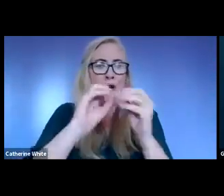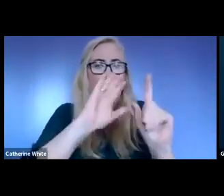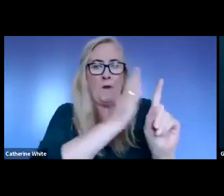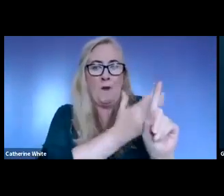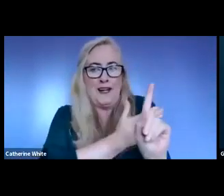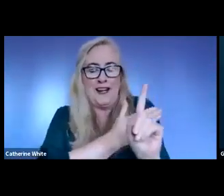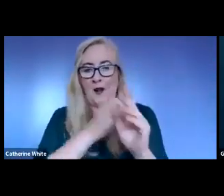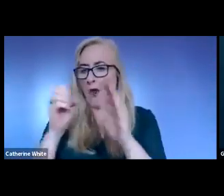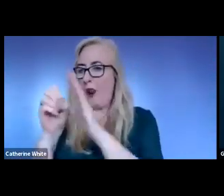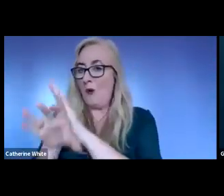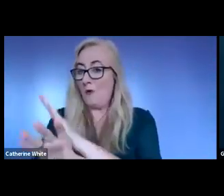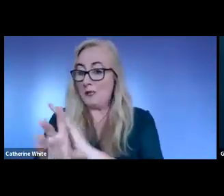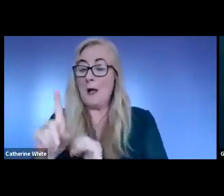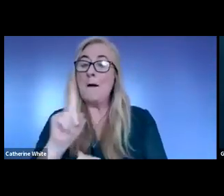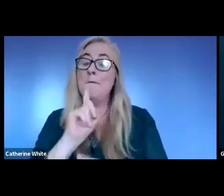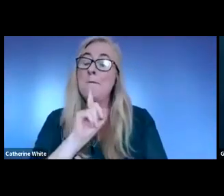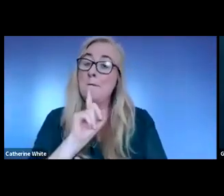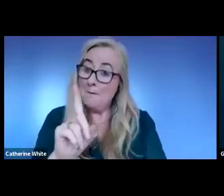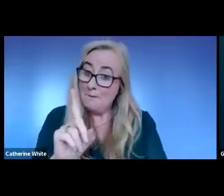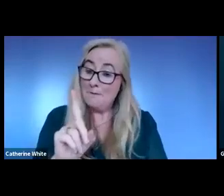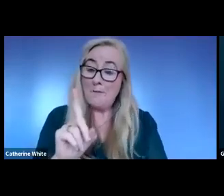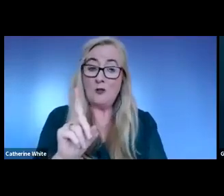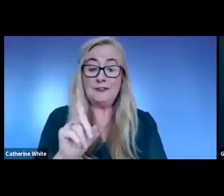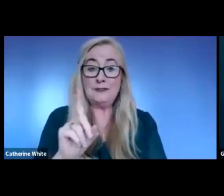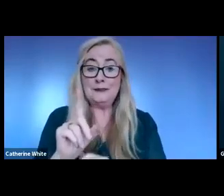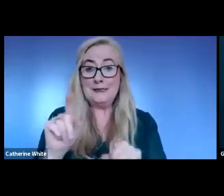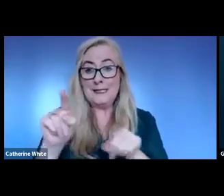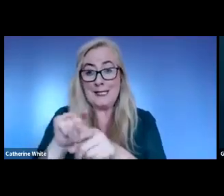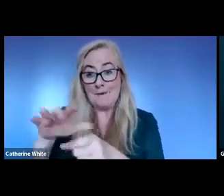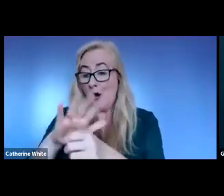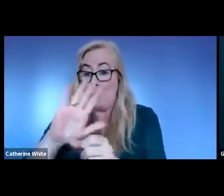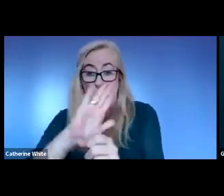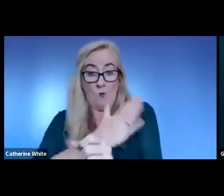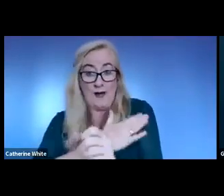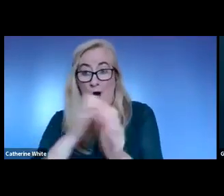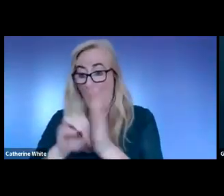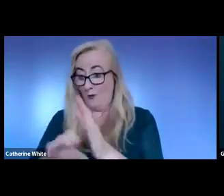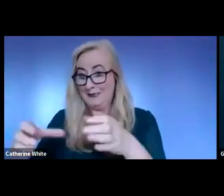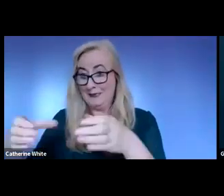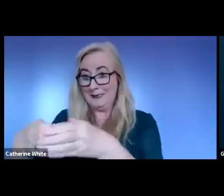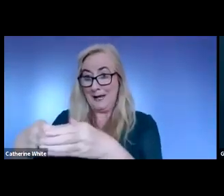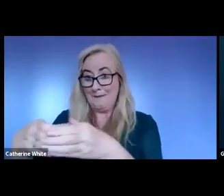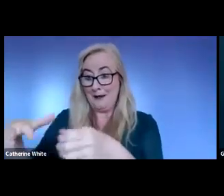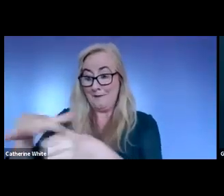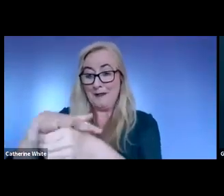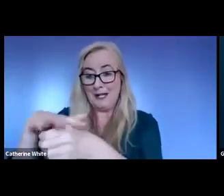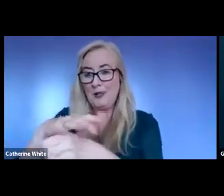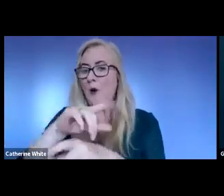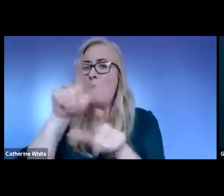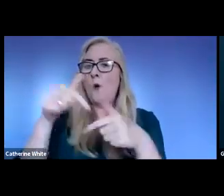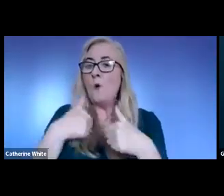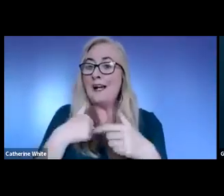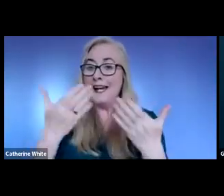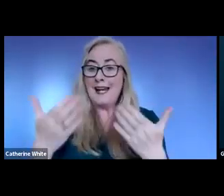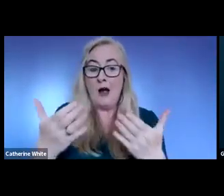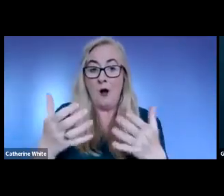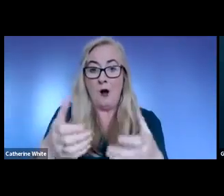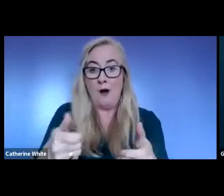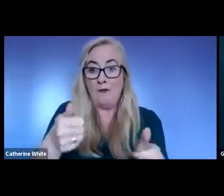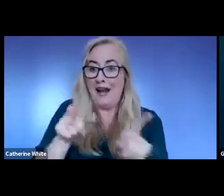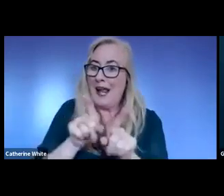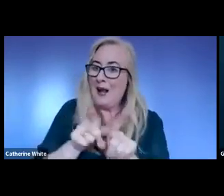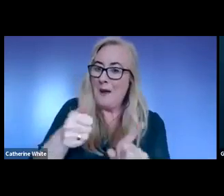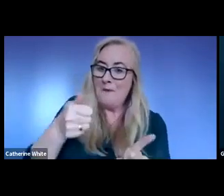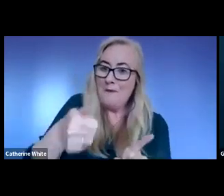has often done that often in the same place, the winners and the losers. I think we paused a system that achieved a lot